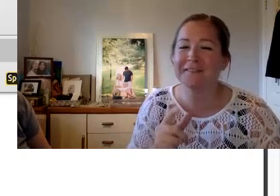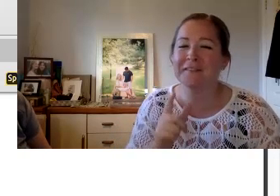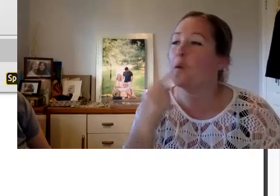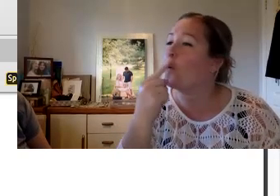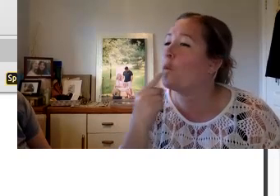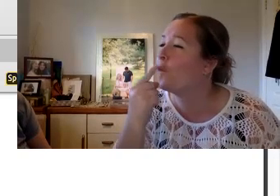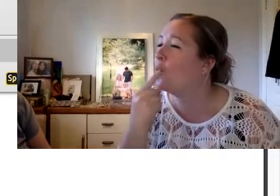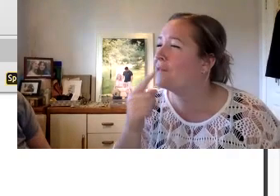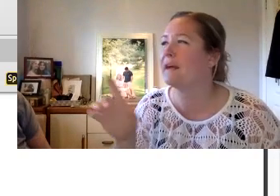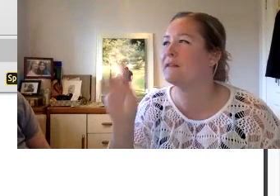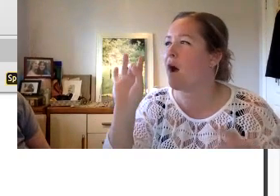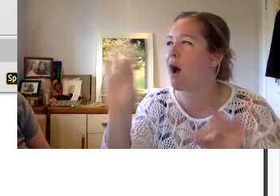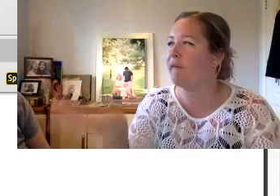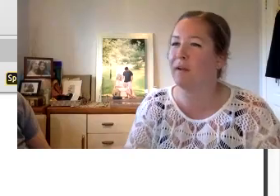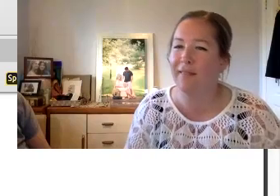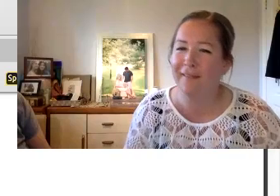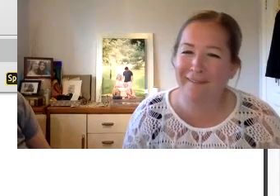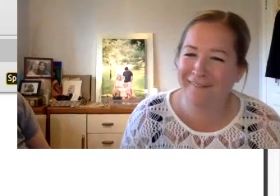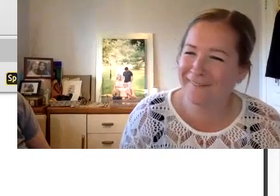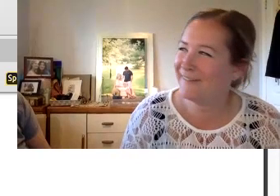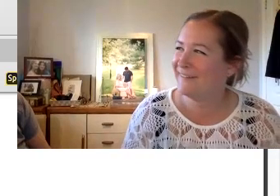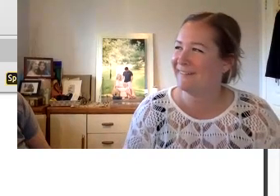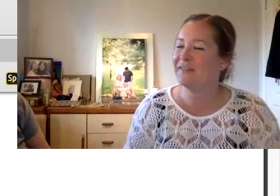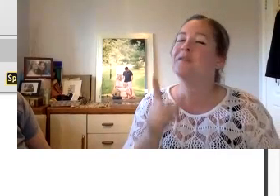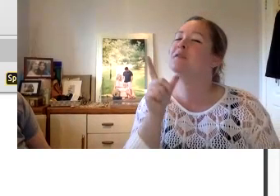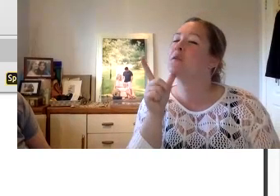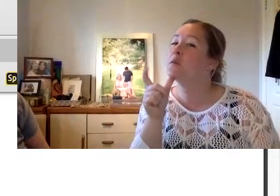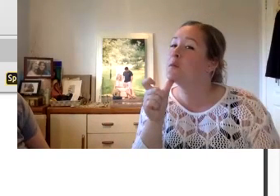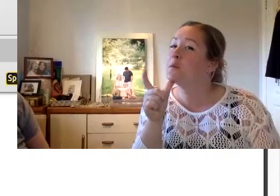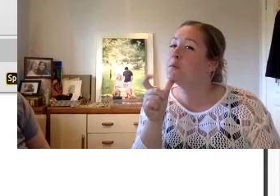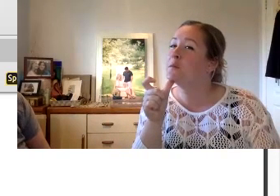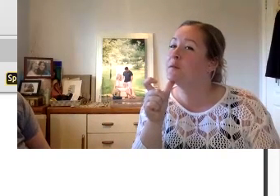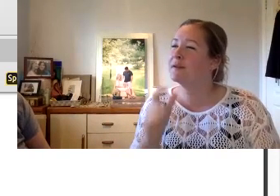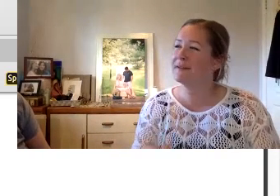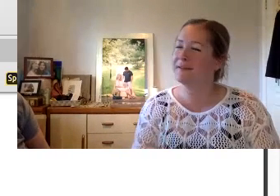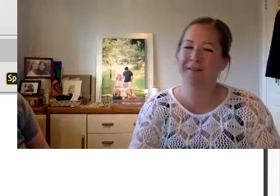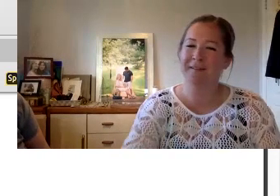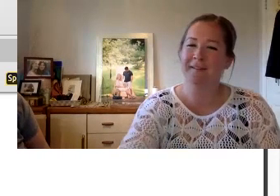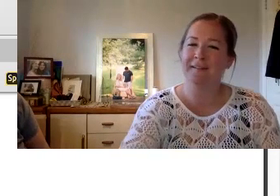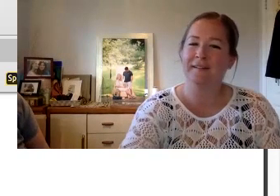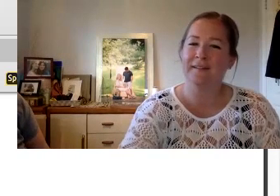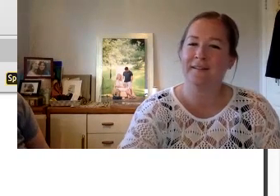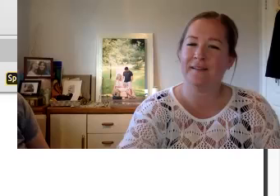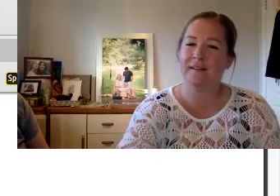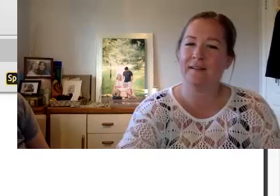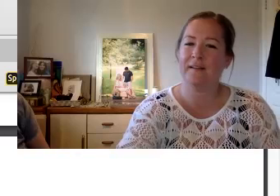Long time ago, the sign was like who. That's an awful sign, pointing to the lips. That's a proper way.